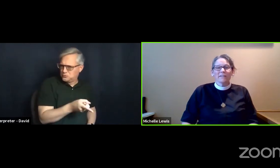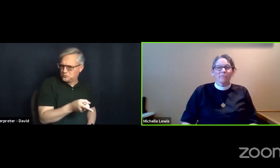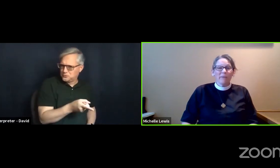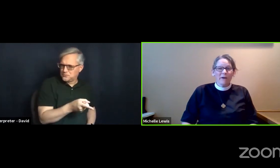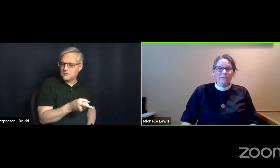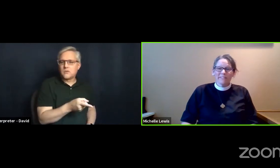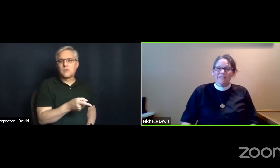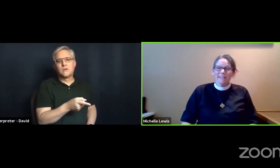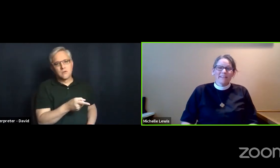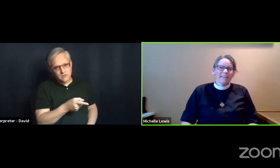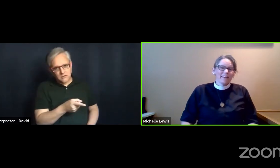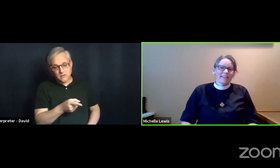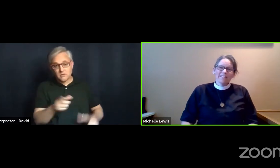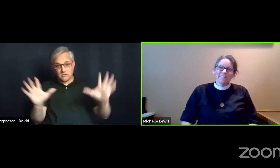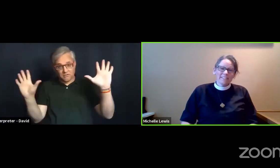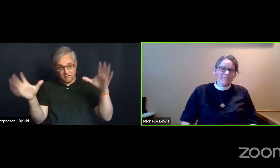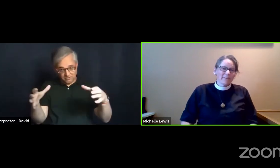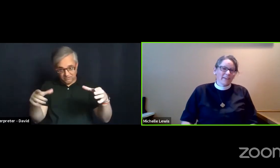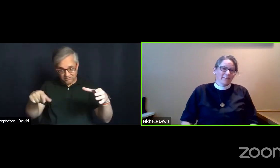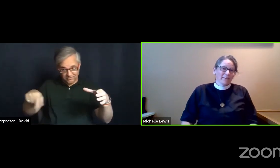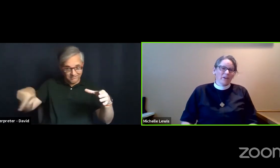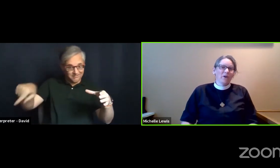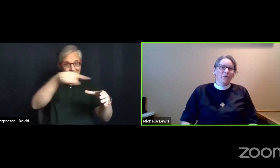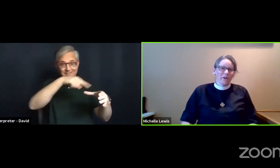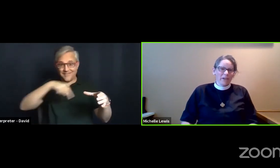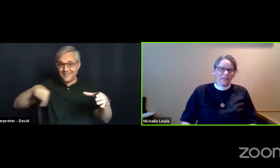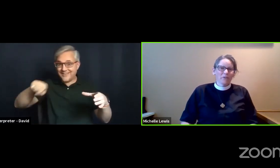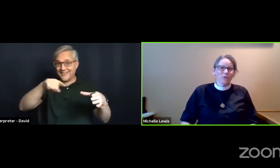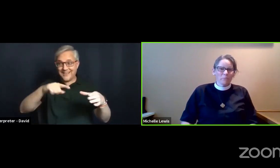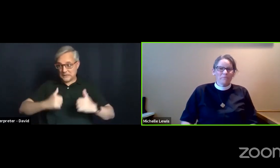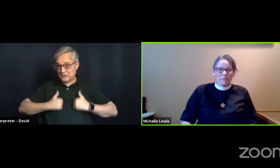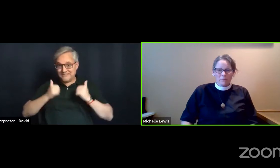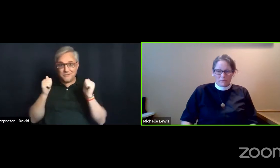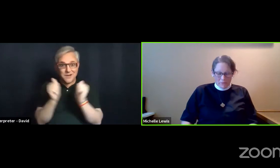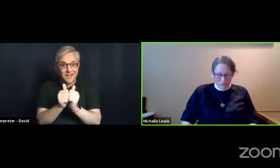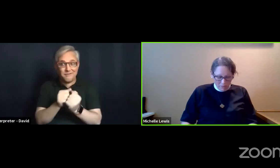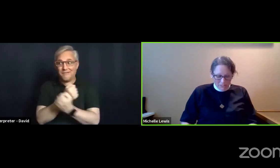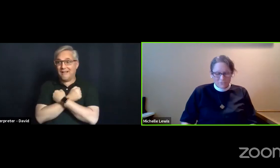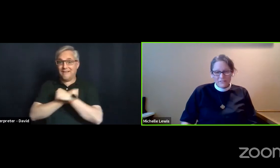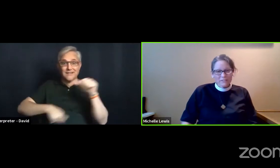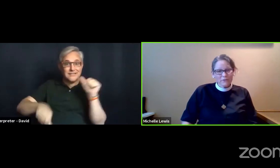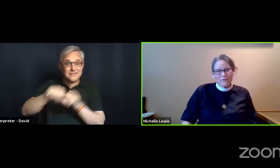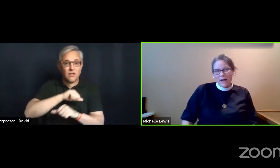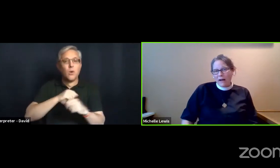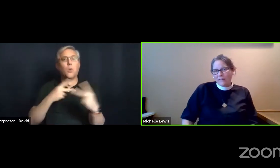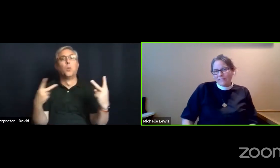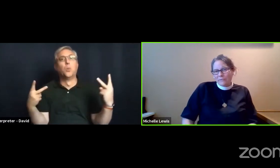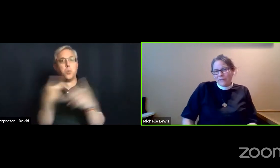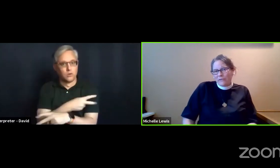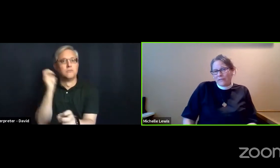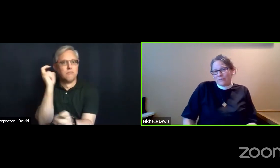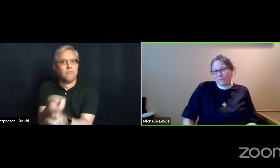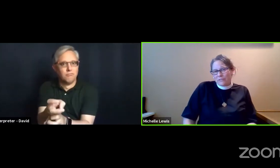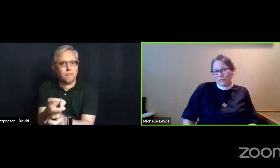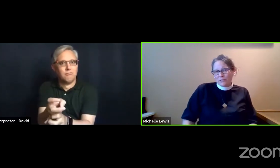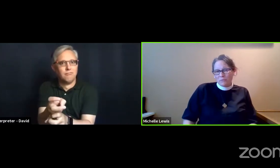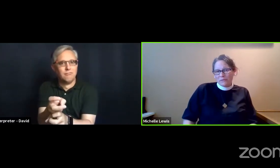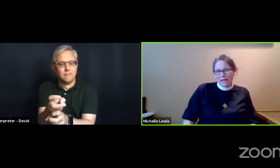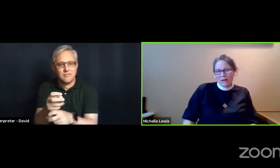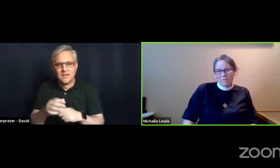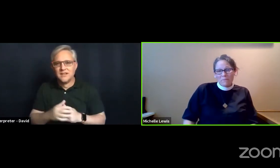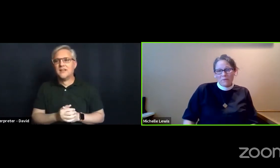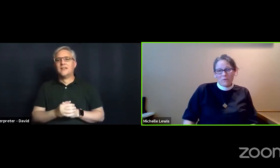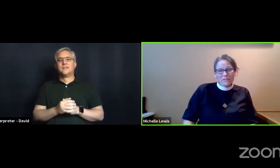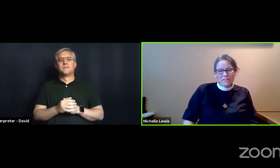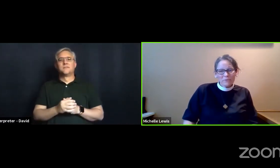it is compounded significantly in a group of people. A bunch of us who, until we go into a church